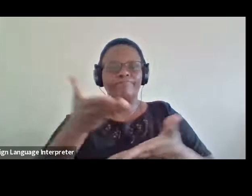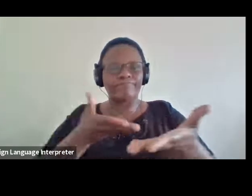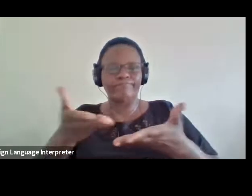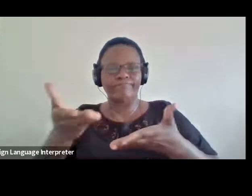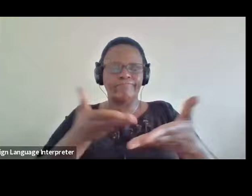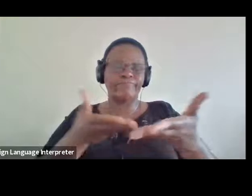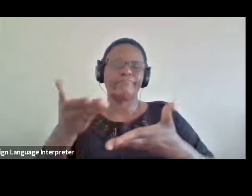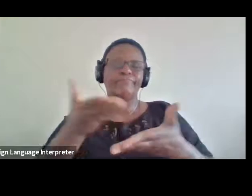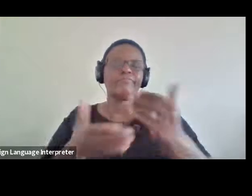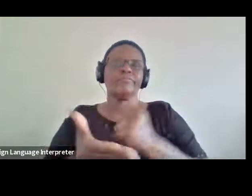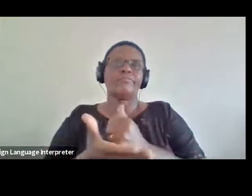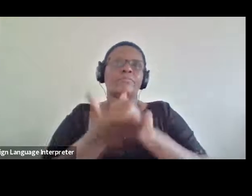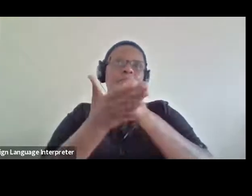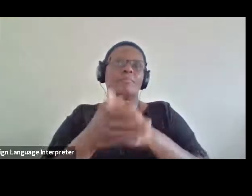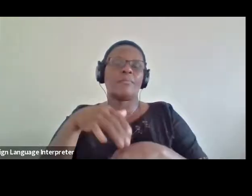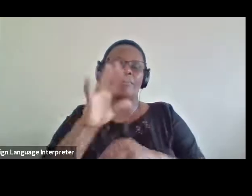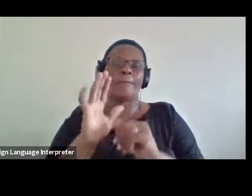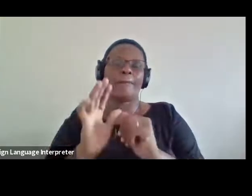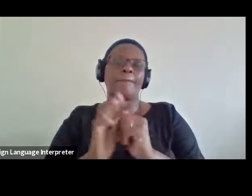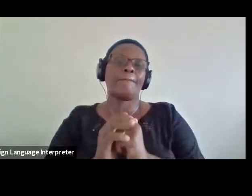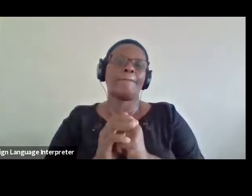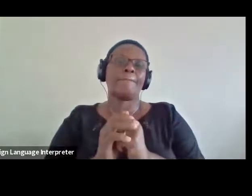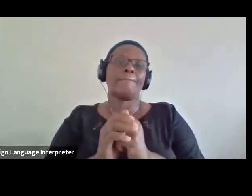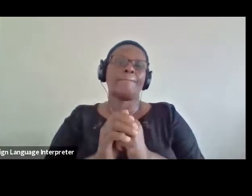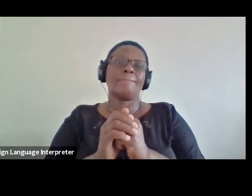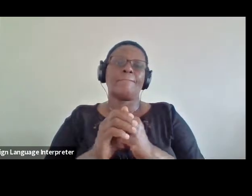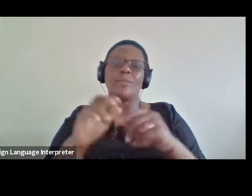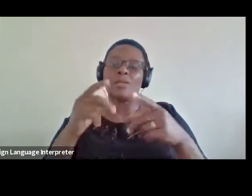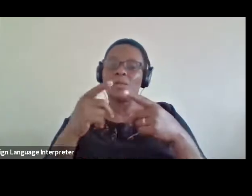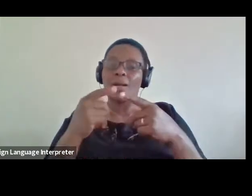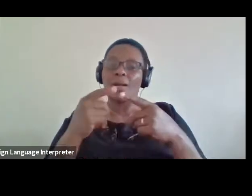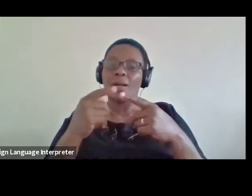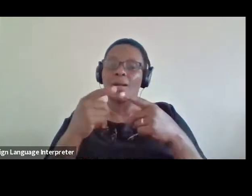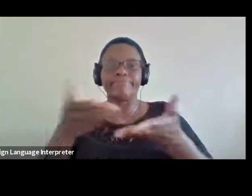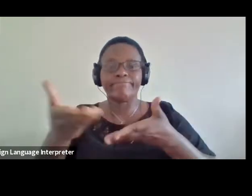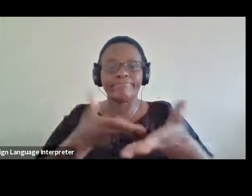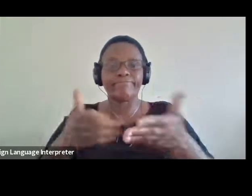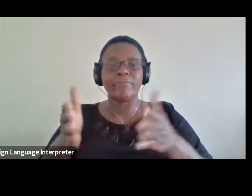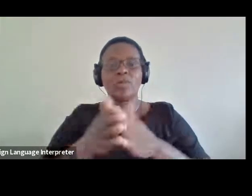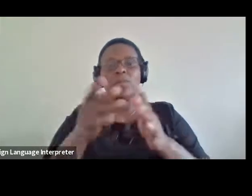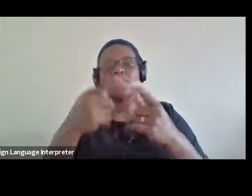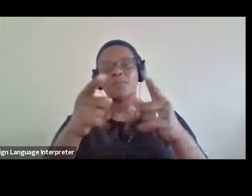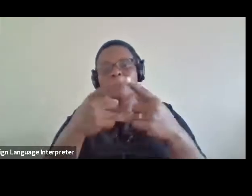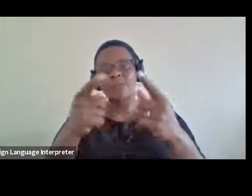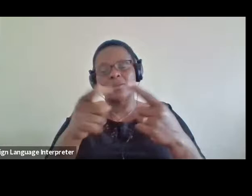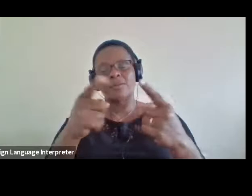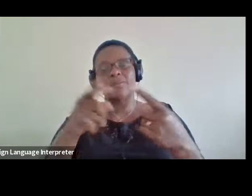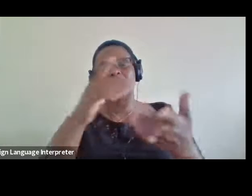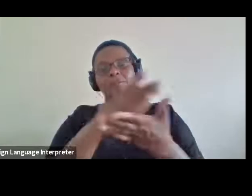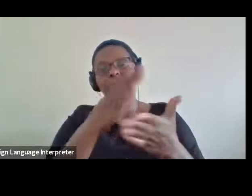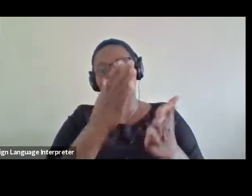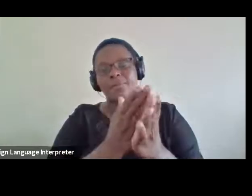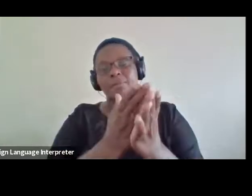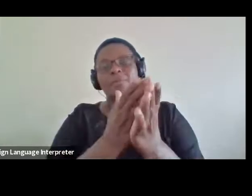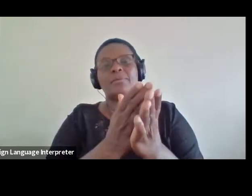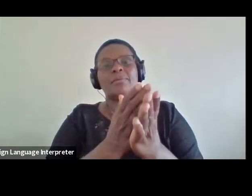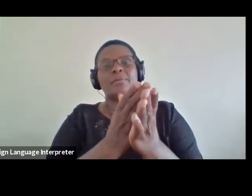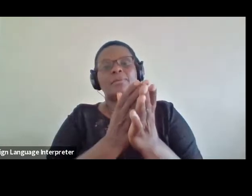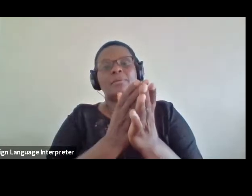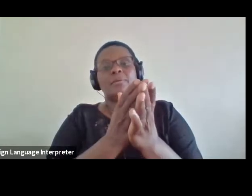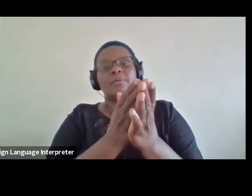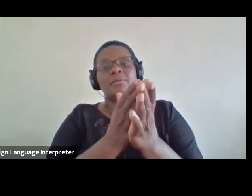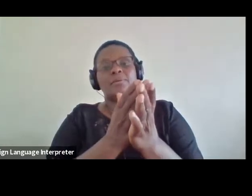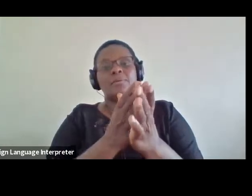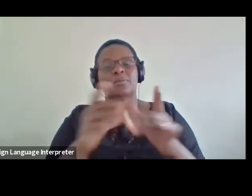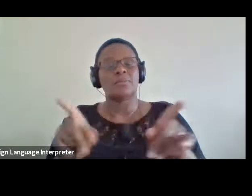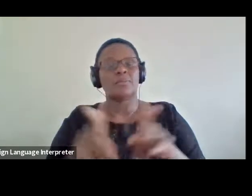governments, interning with different departments of government to understand the issues more. There's so much you